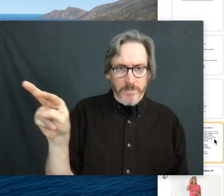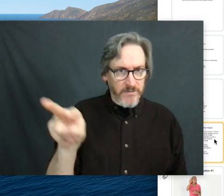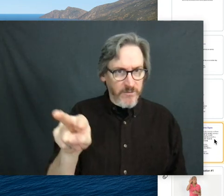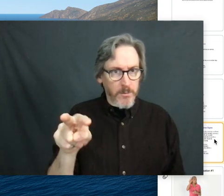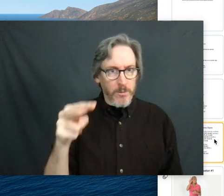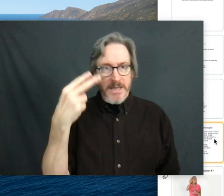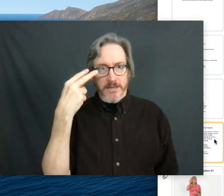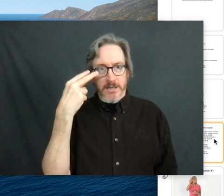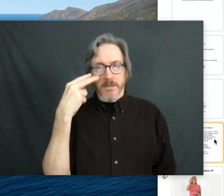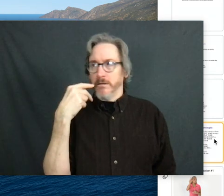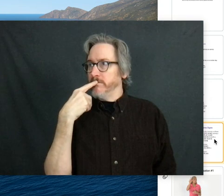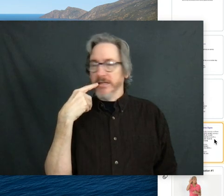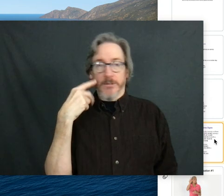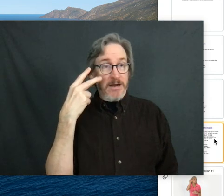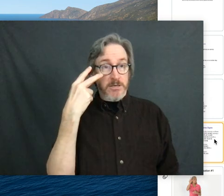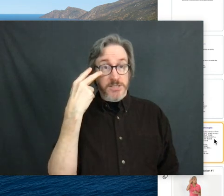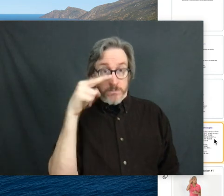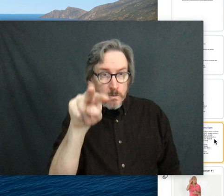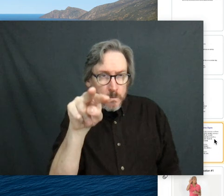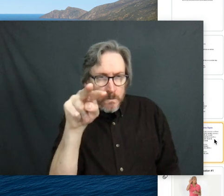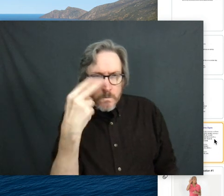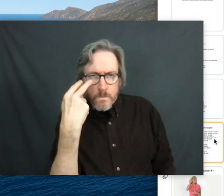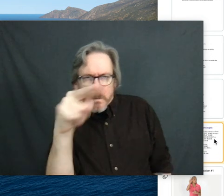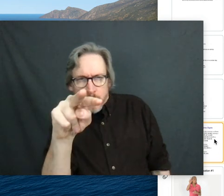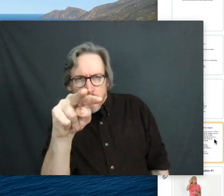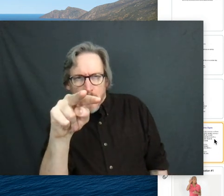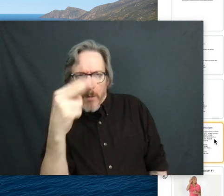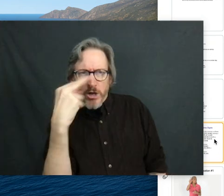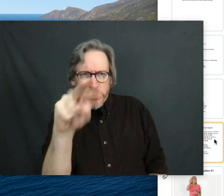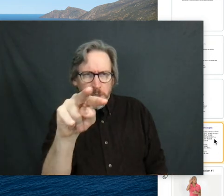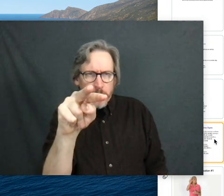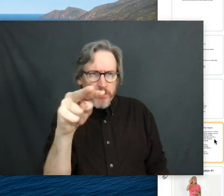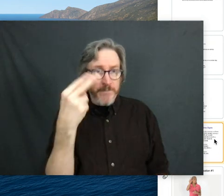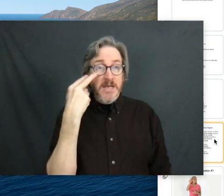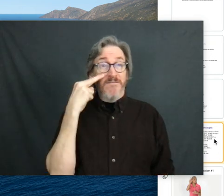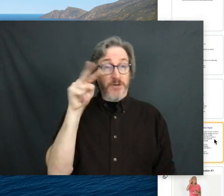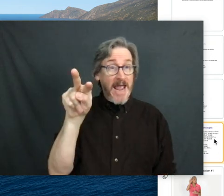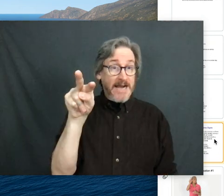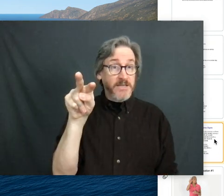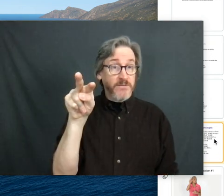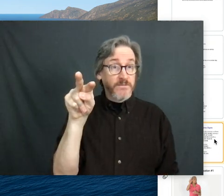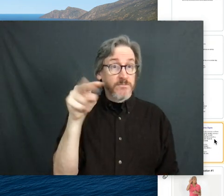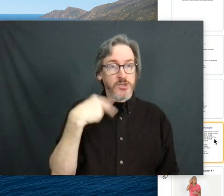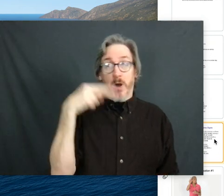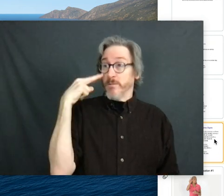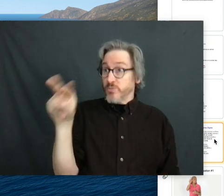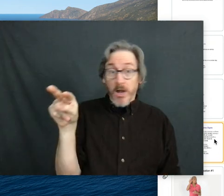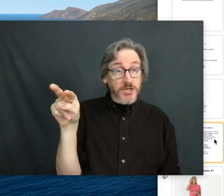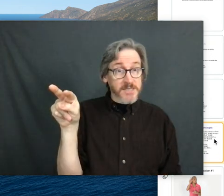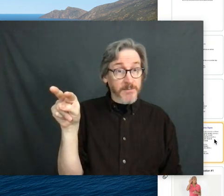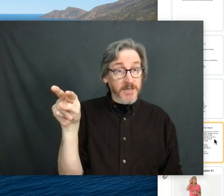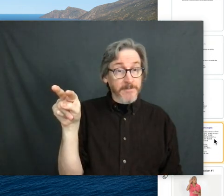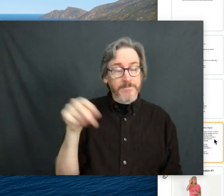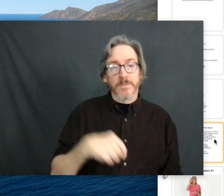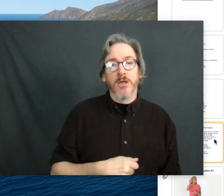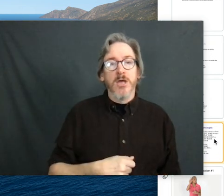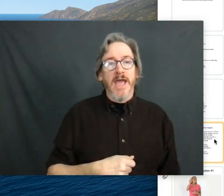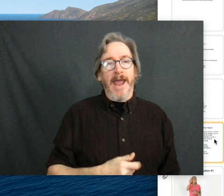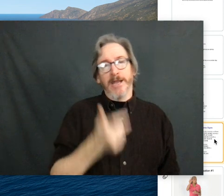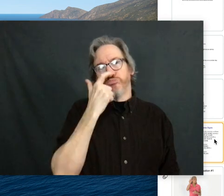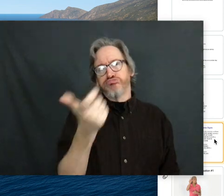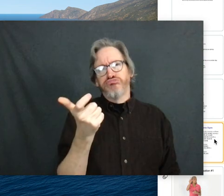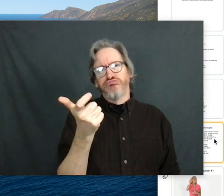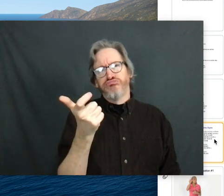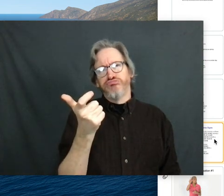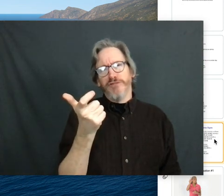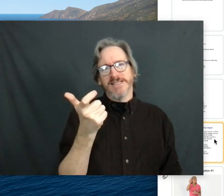Look, if you remember, meet the parents. I'm watching you, right? Very active. So I was watching something.